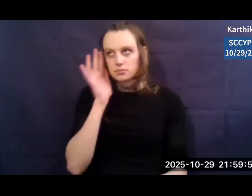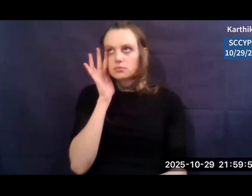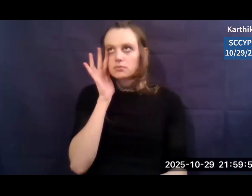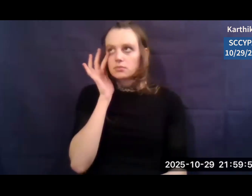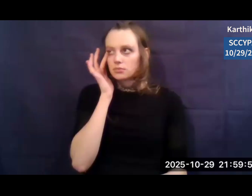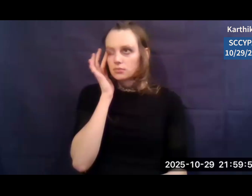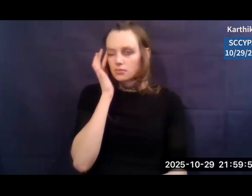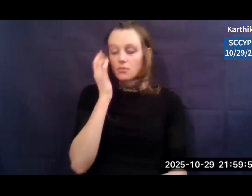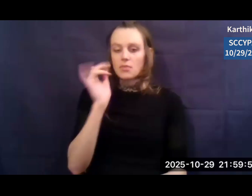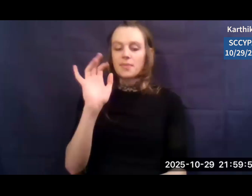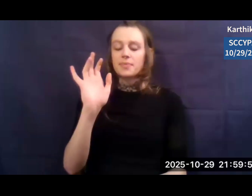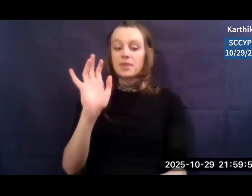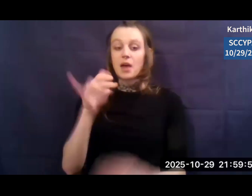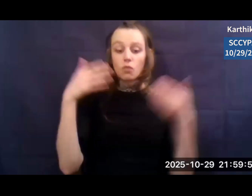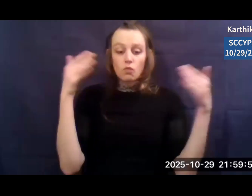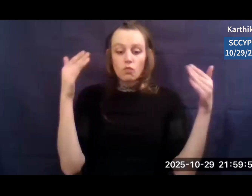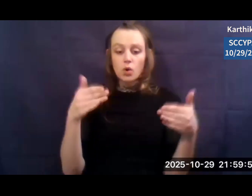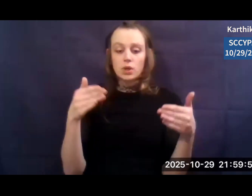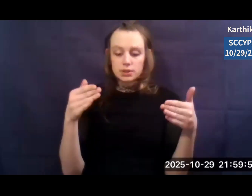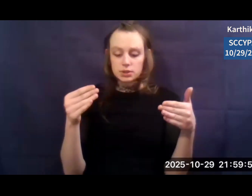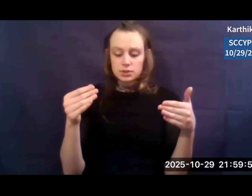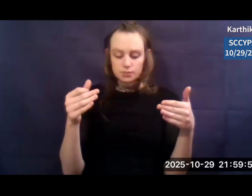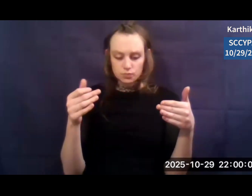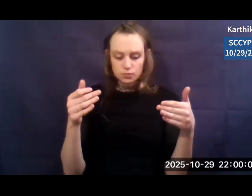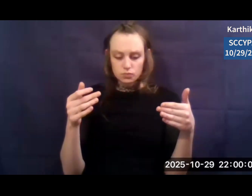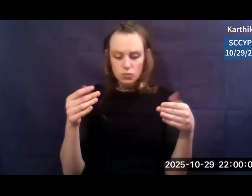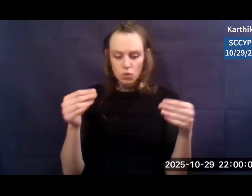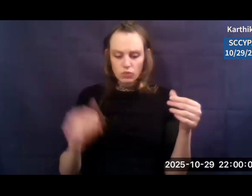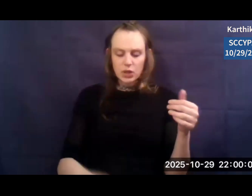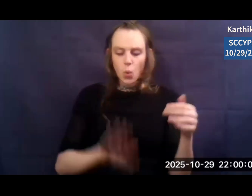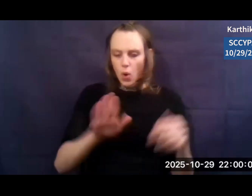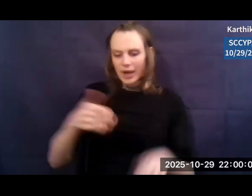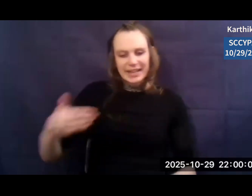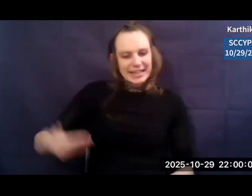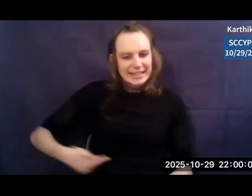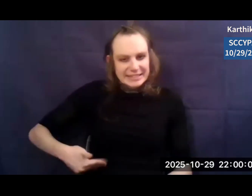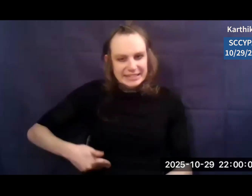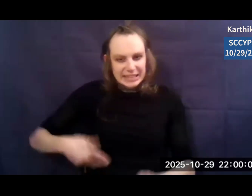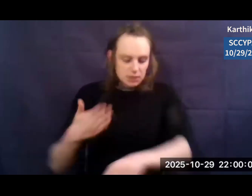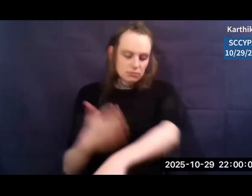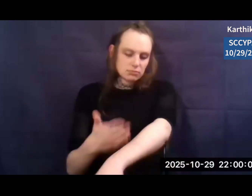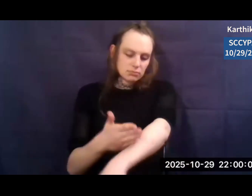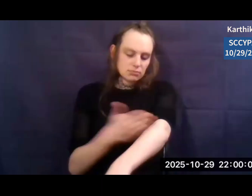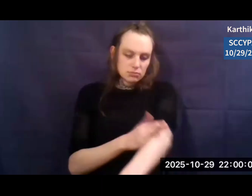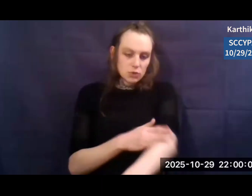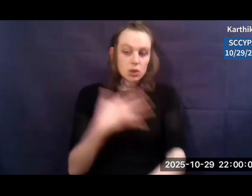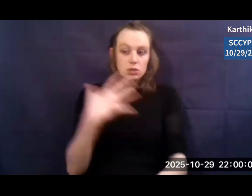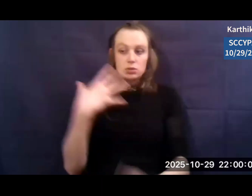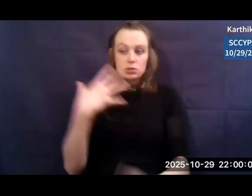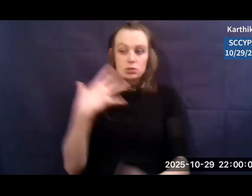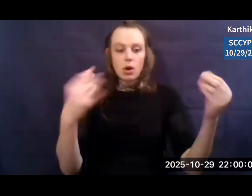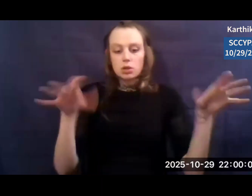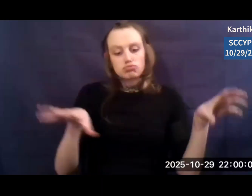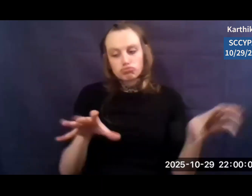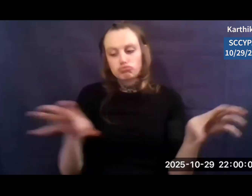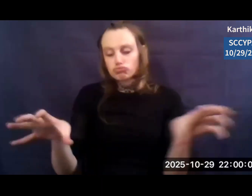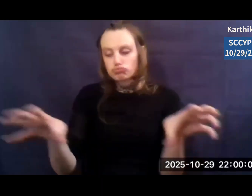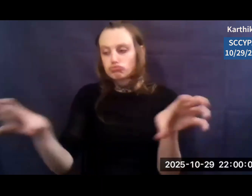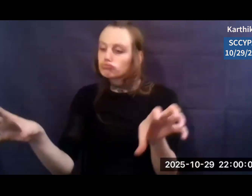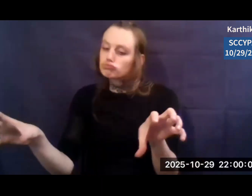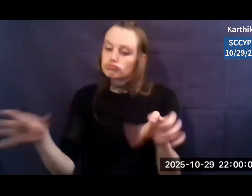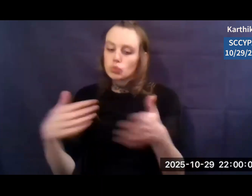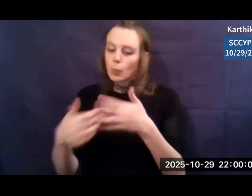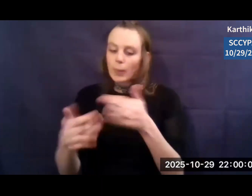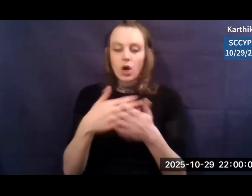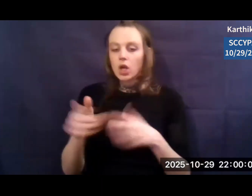like, like go out there and do things. You're probably not going to do it perfectly, and especially if you're new, you're probably going